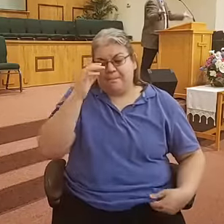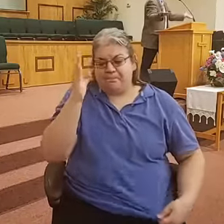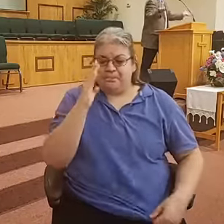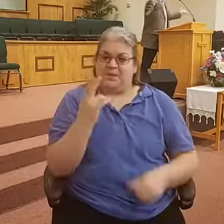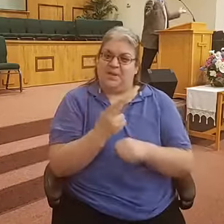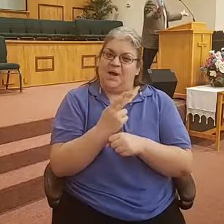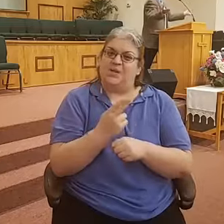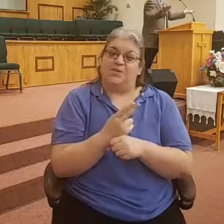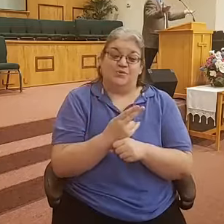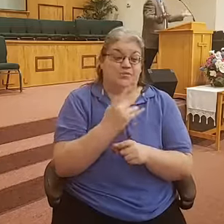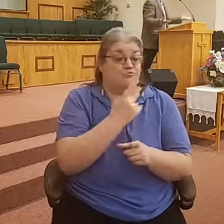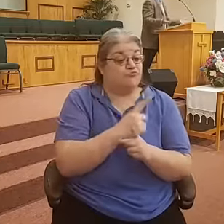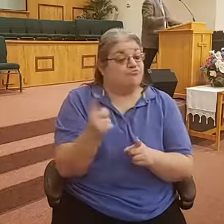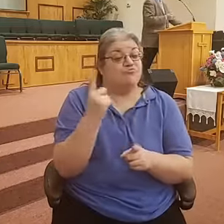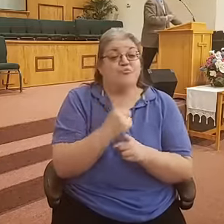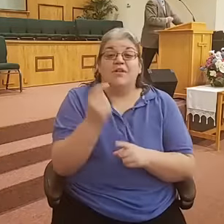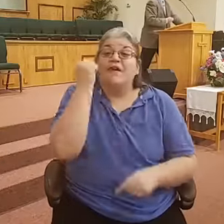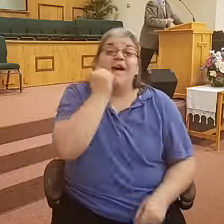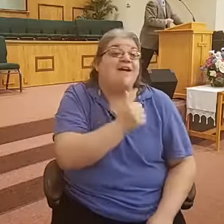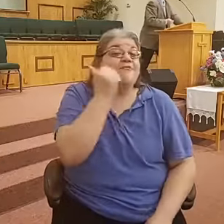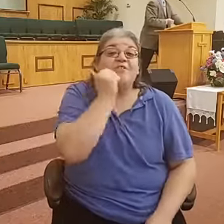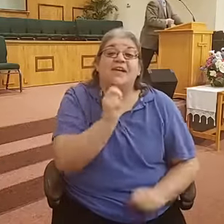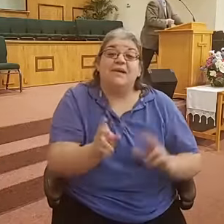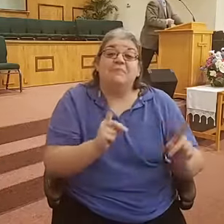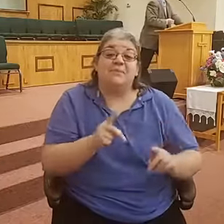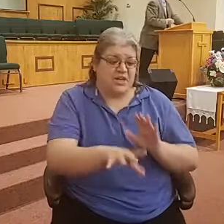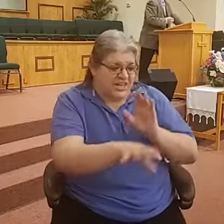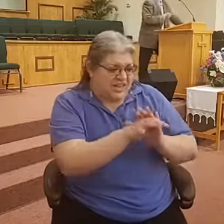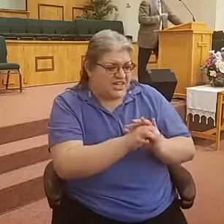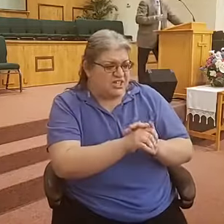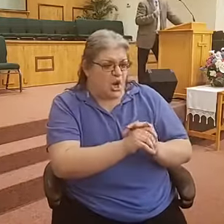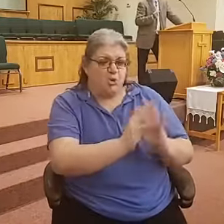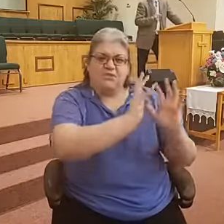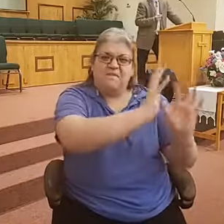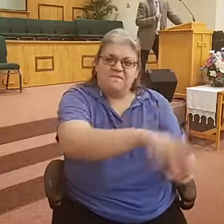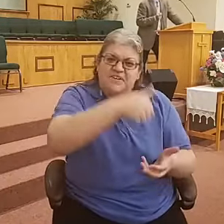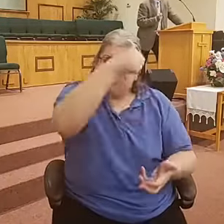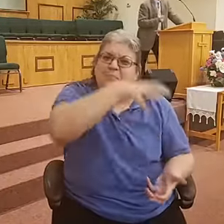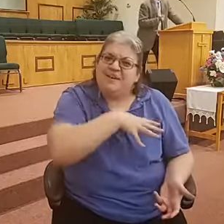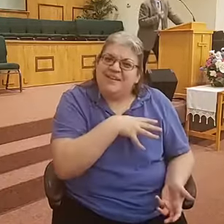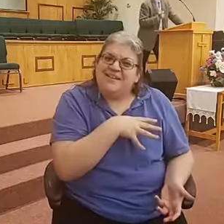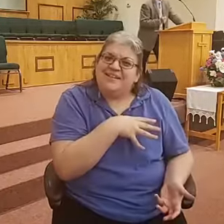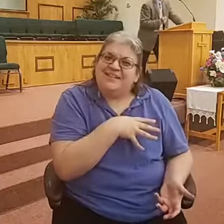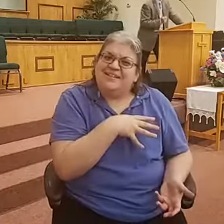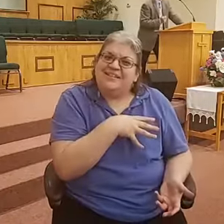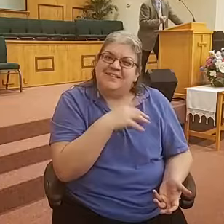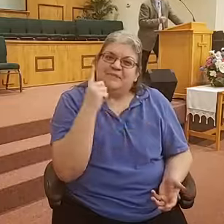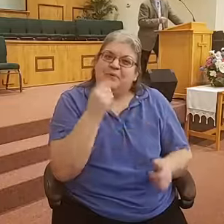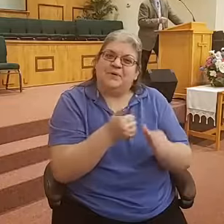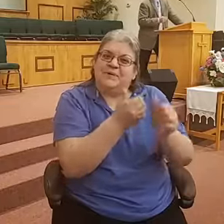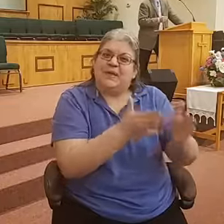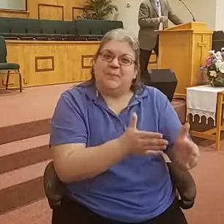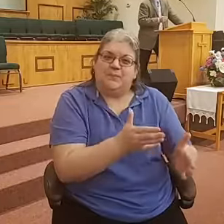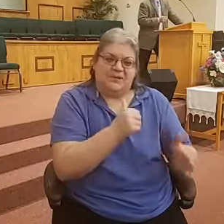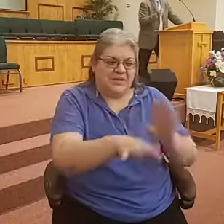uses the ordinary, everyday people. He chose fishermen. He didn't choose kings and princes